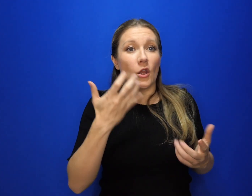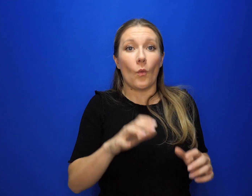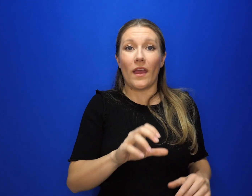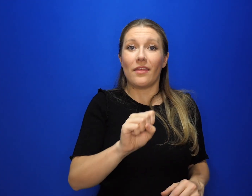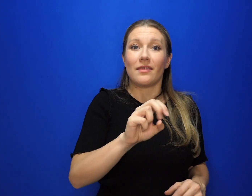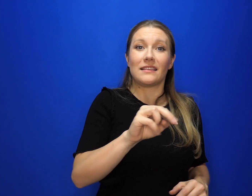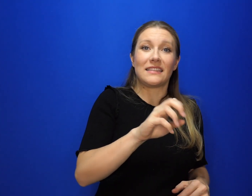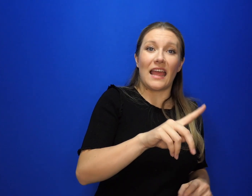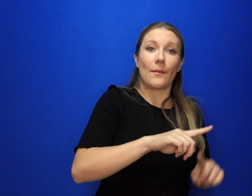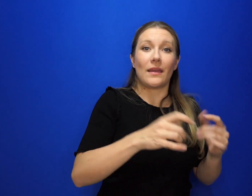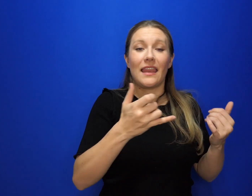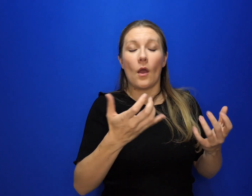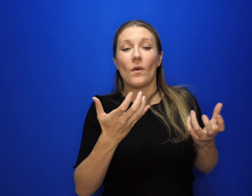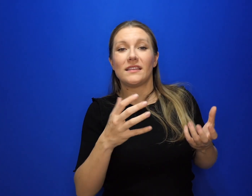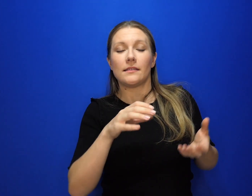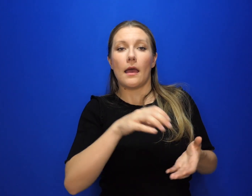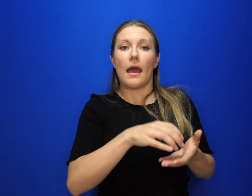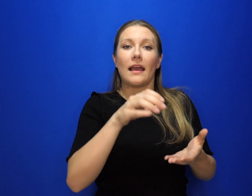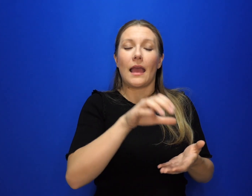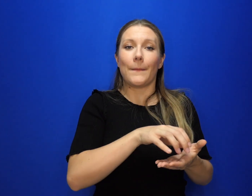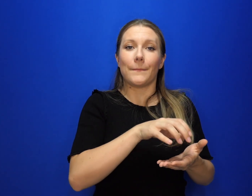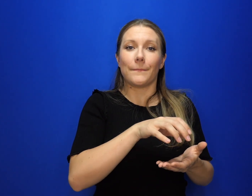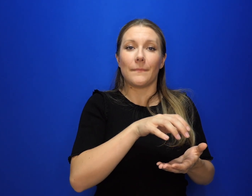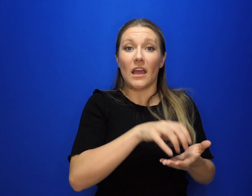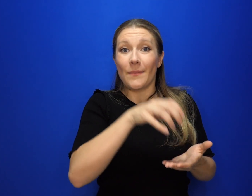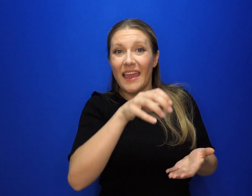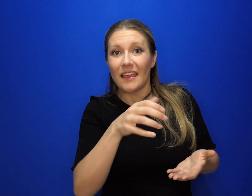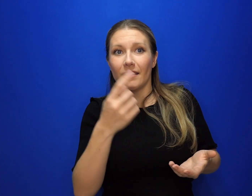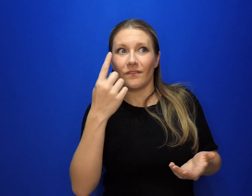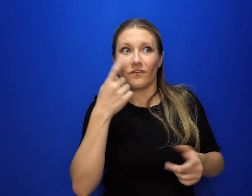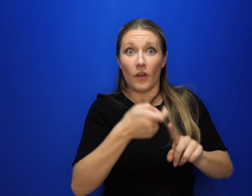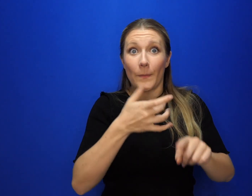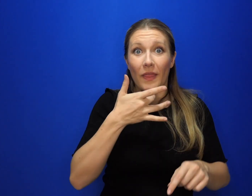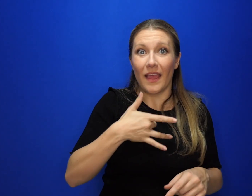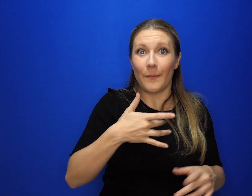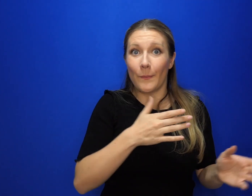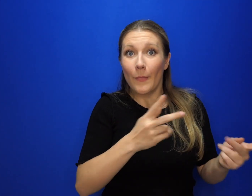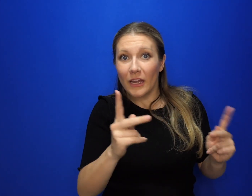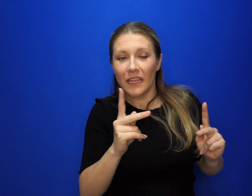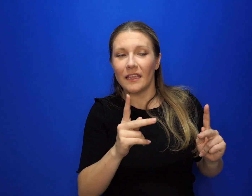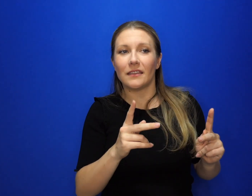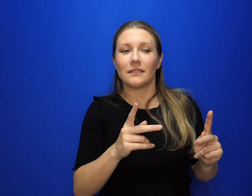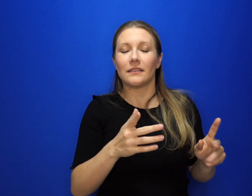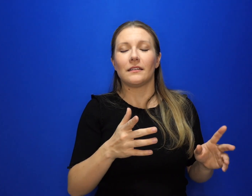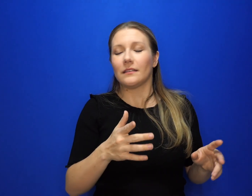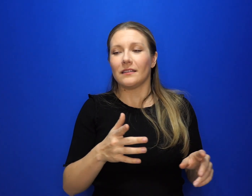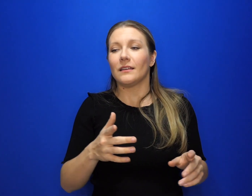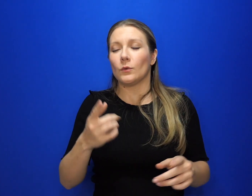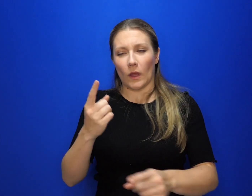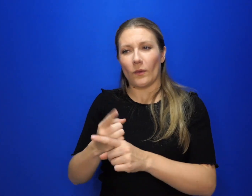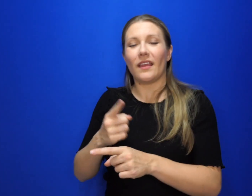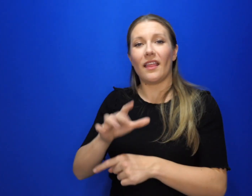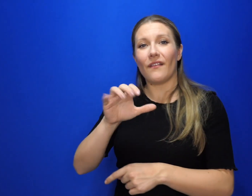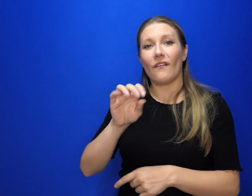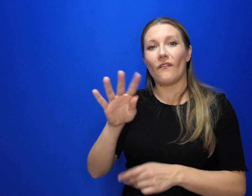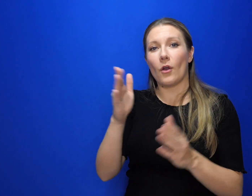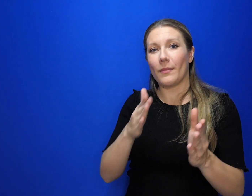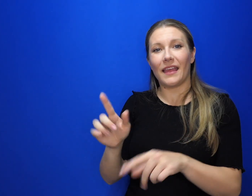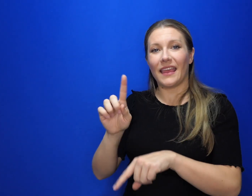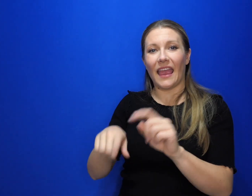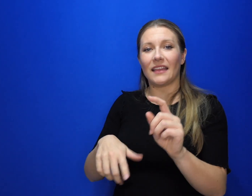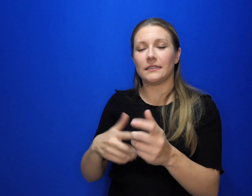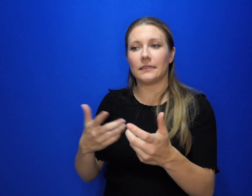as the birthday treat? Yes. What if? Yeah. Let me know. The 504 plan can't incorporate everything that